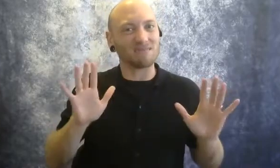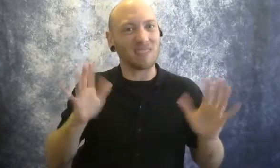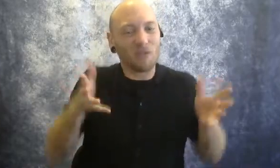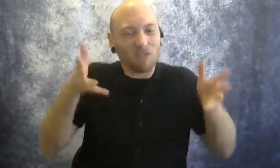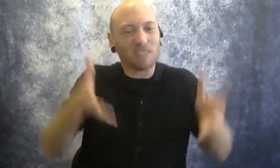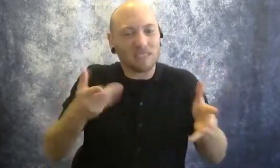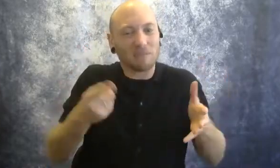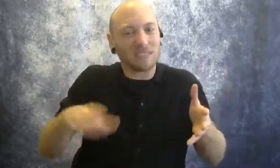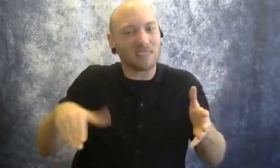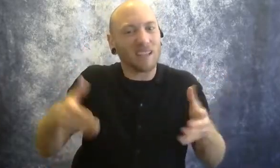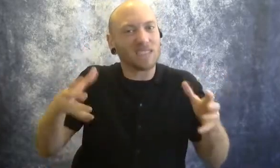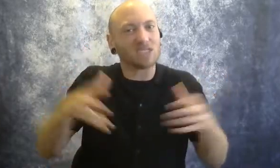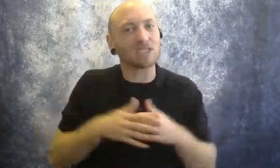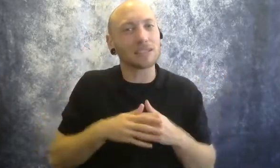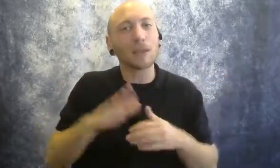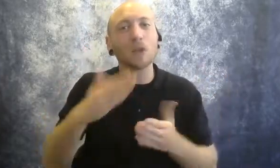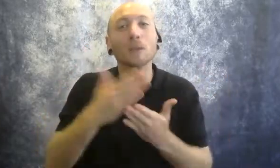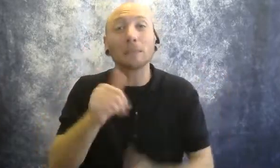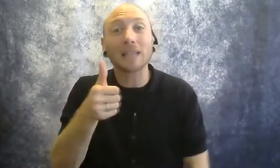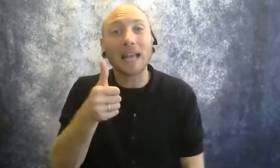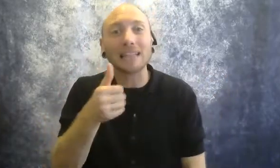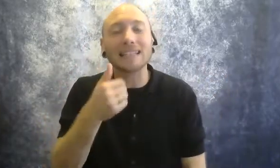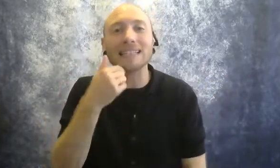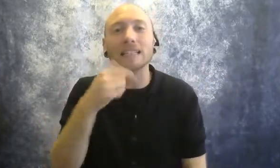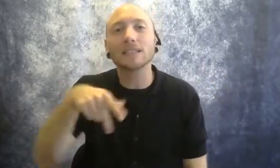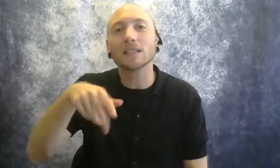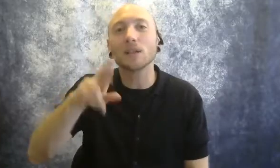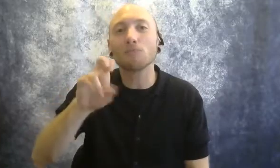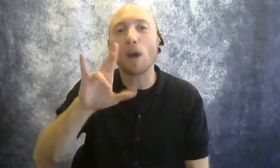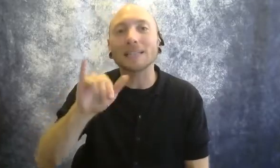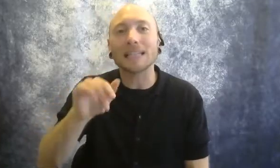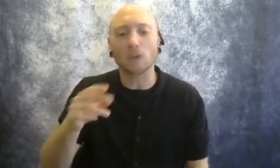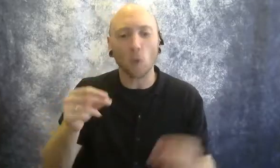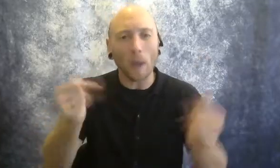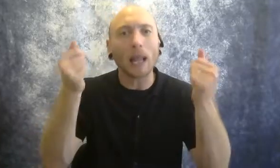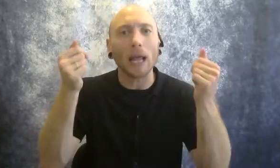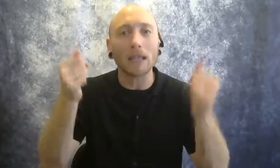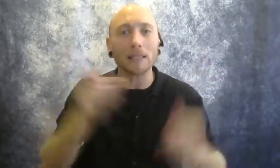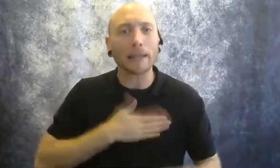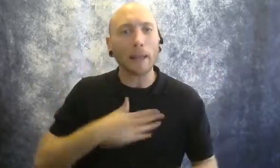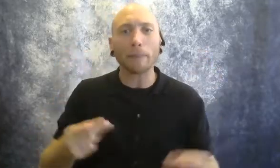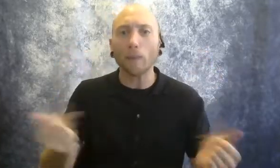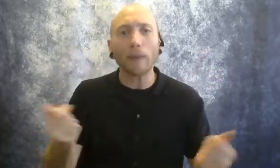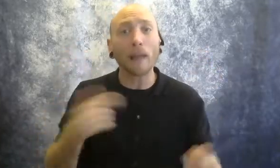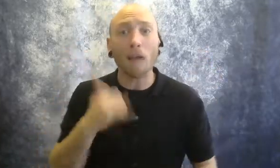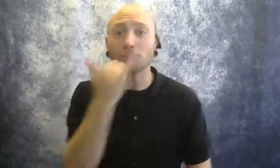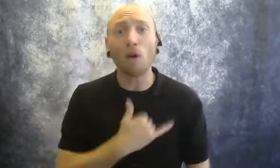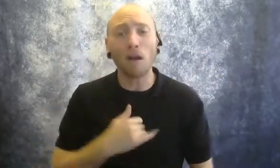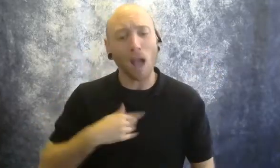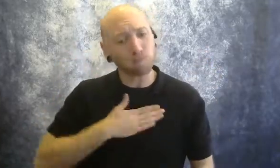day. You know, I can't do it. In our 10th step, it talks about promptly. If I will do that promptly. Do I want to